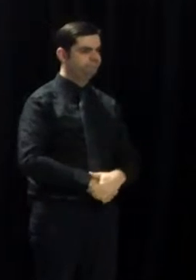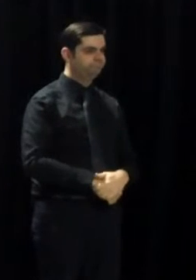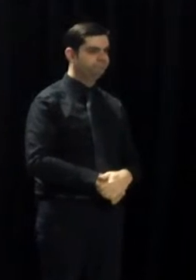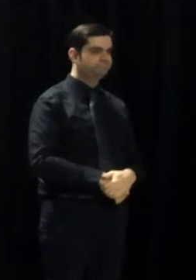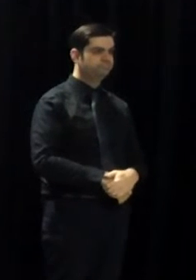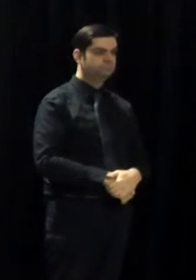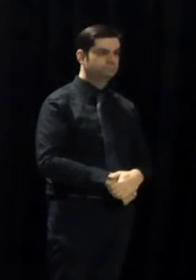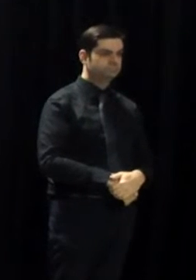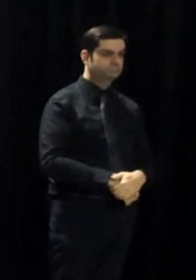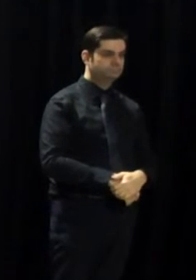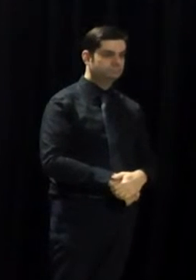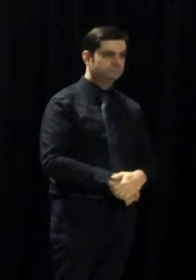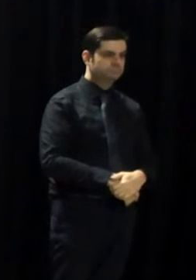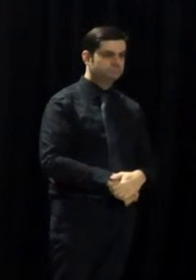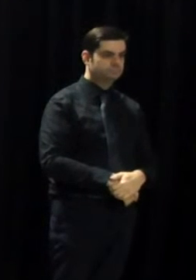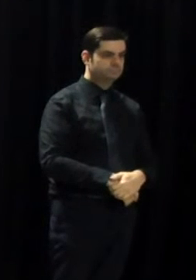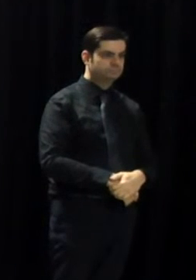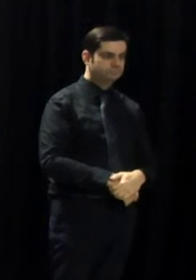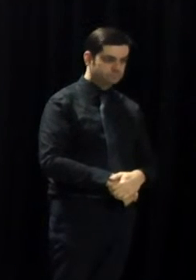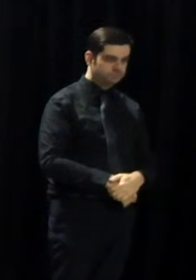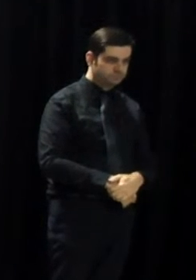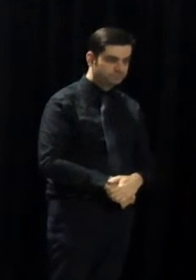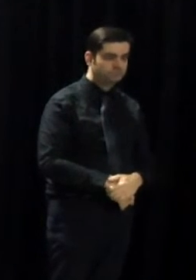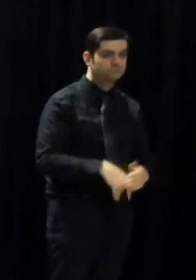that period, hopefully.